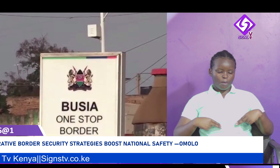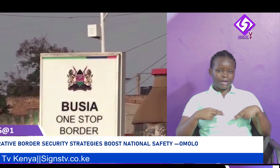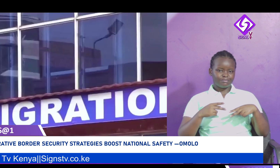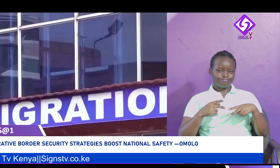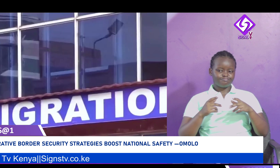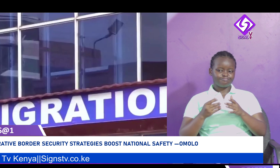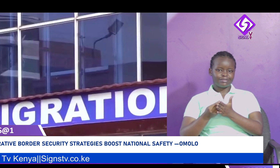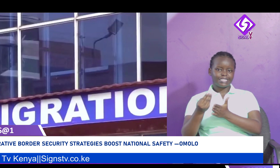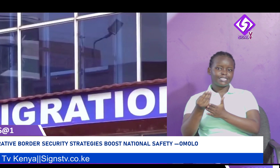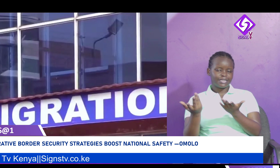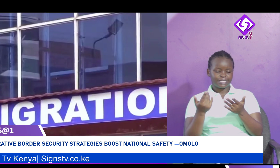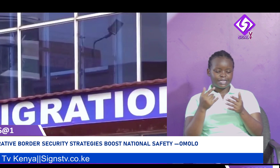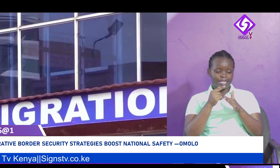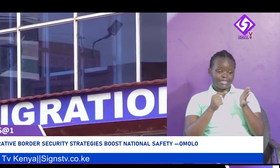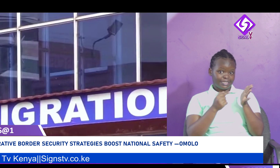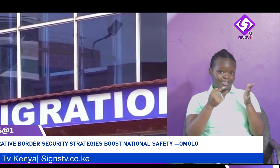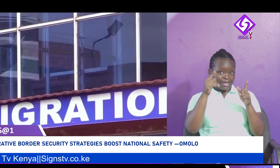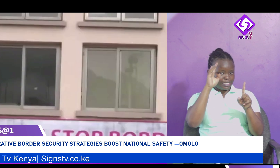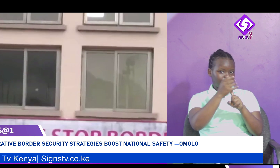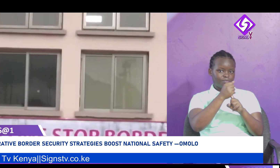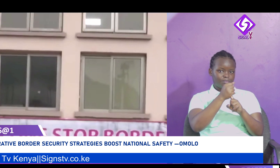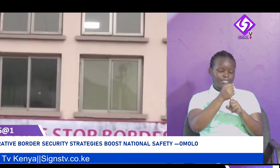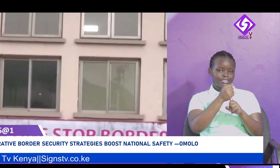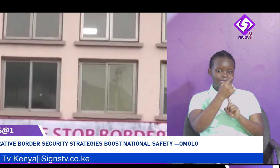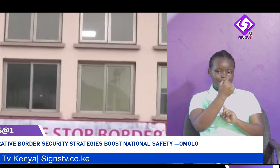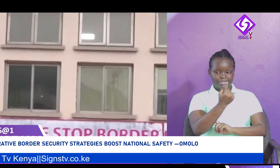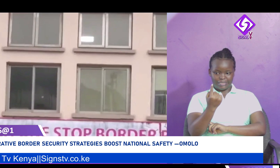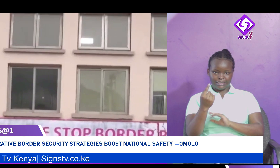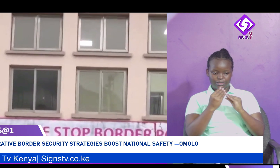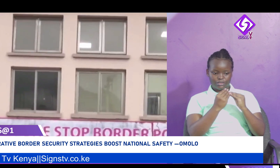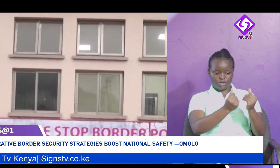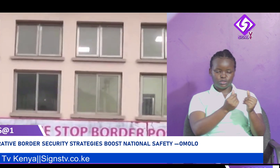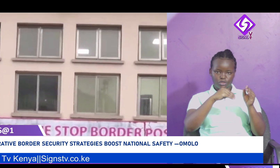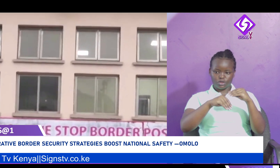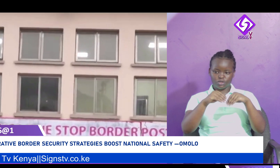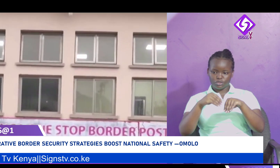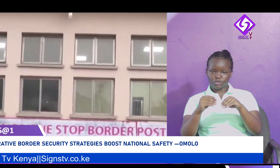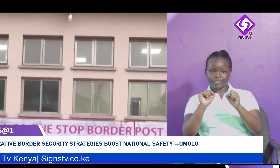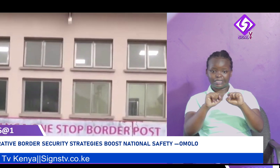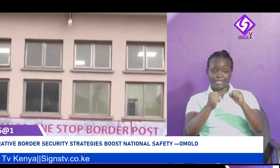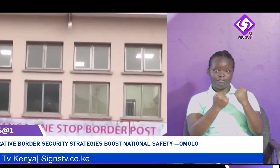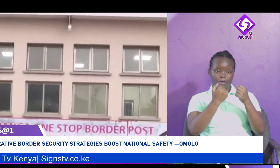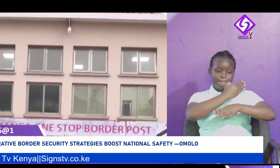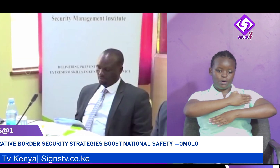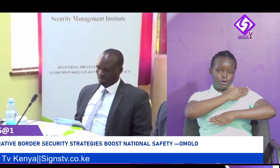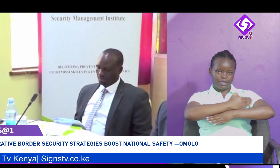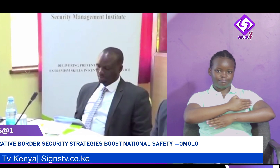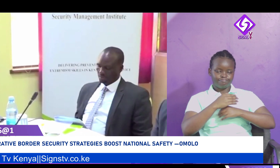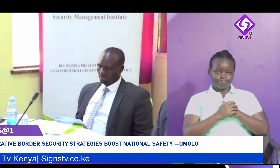technical achievements, as each intervention contributes to safer borders, disrupted criminal networks,